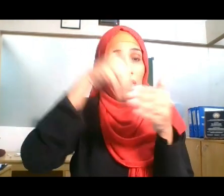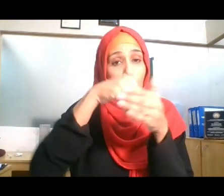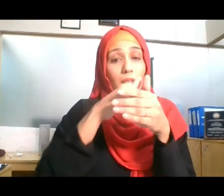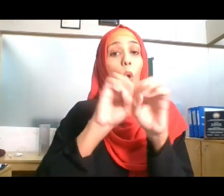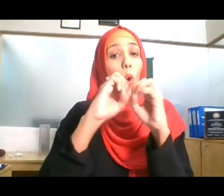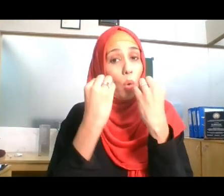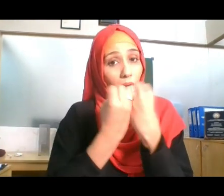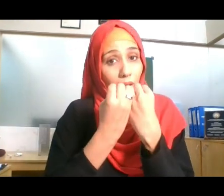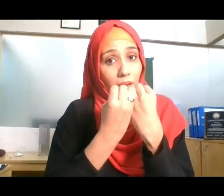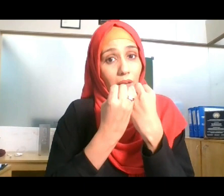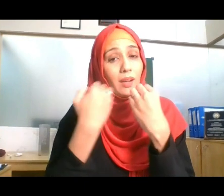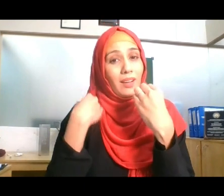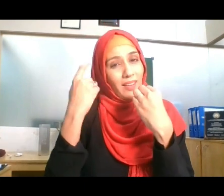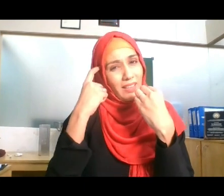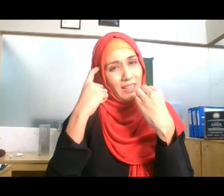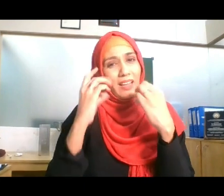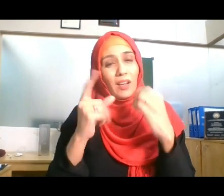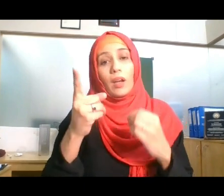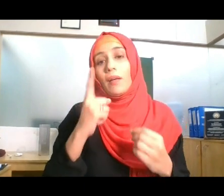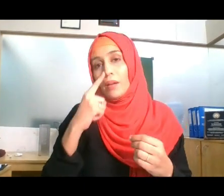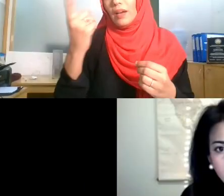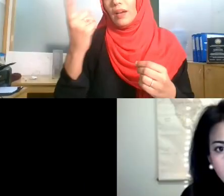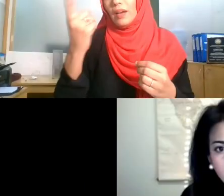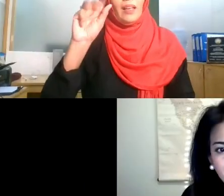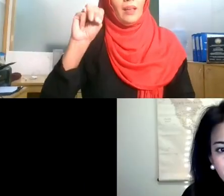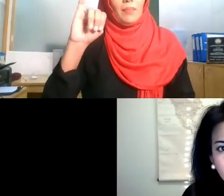Pakistan that we can leverage. So over to you, Dr. Amina.